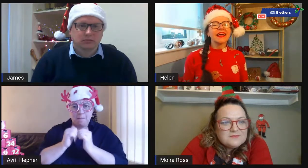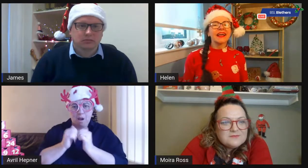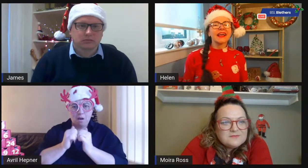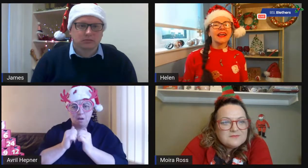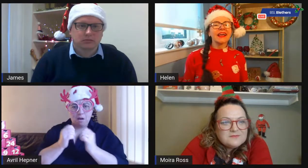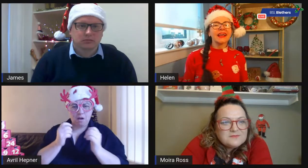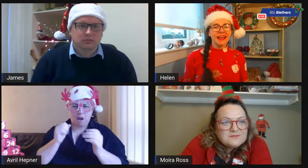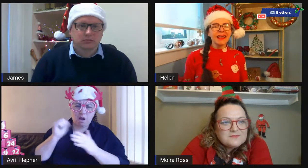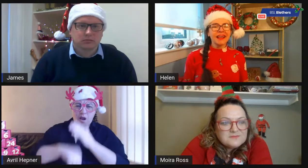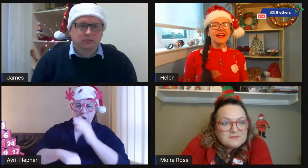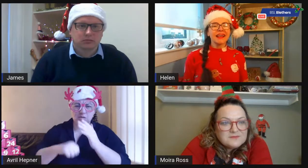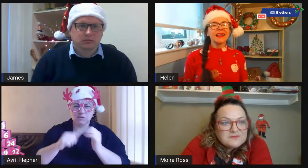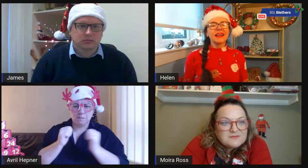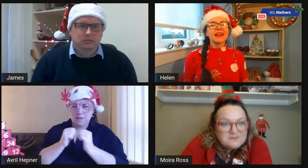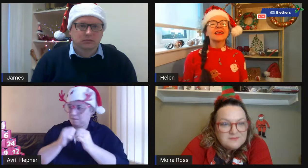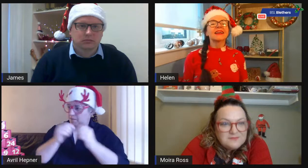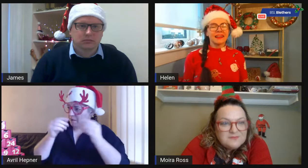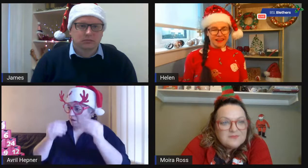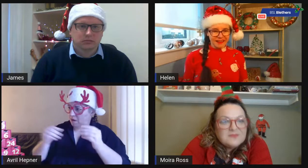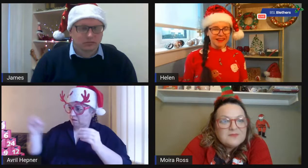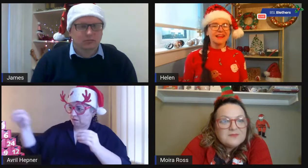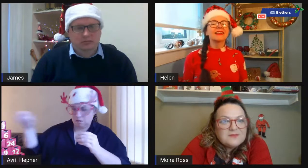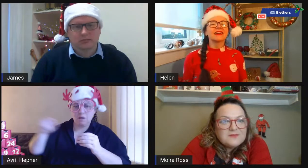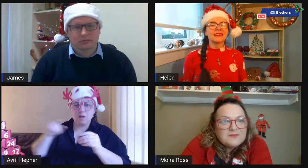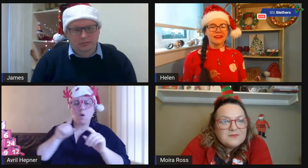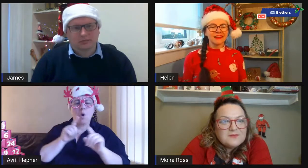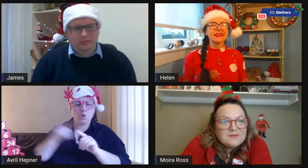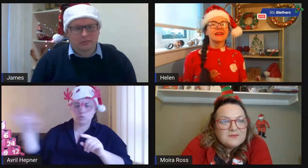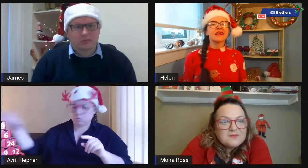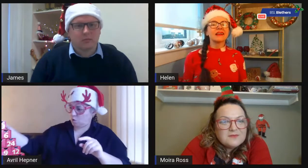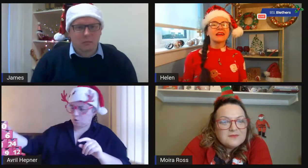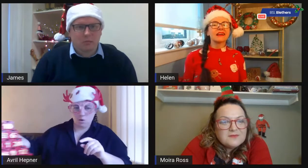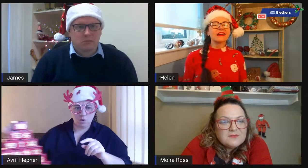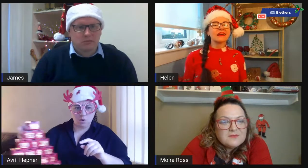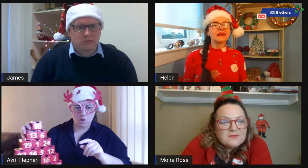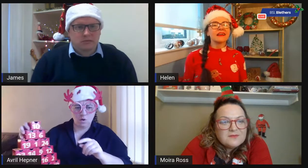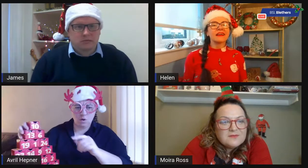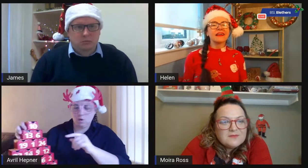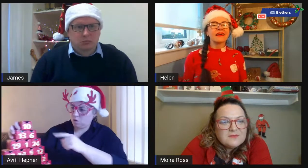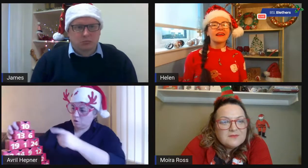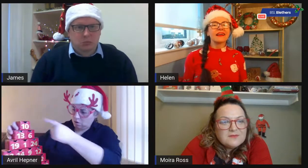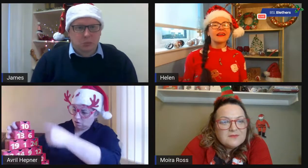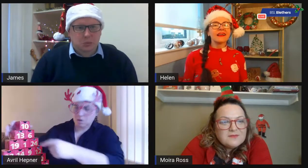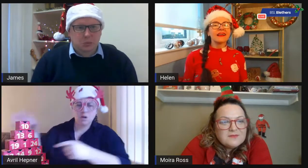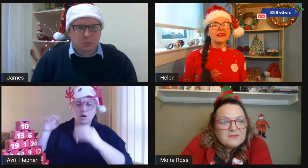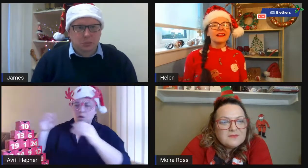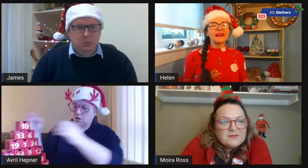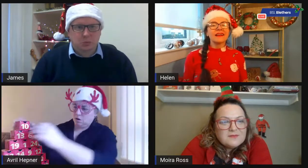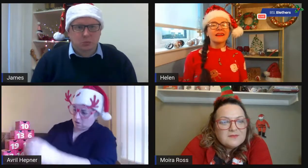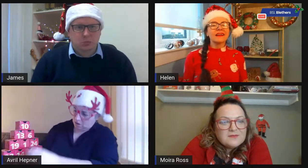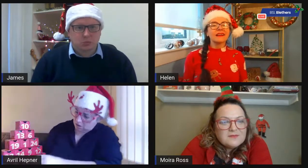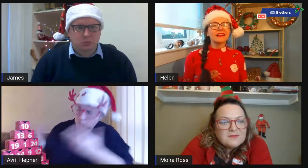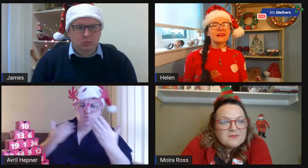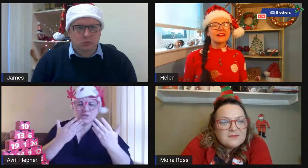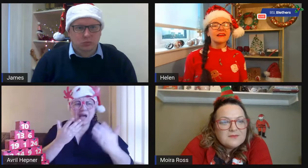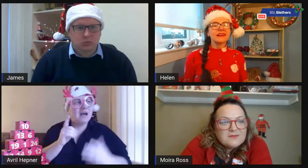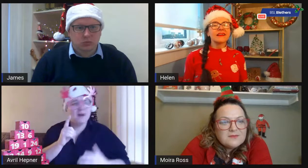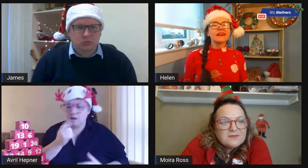Yeah, and really it's just made of paper, kind of cardboard, hard paper. And what you